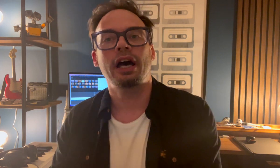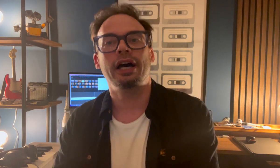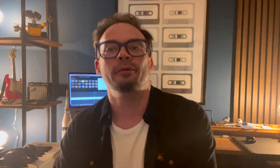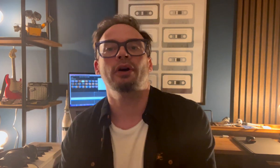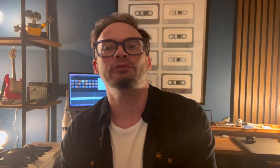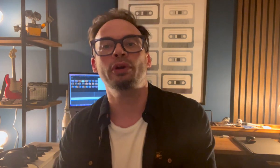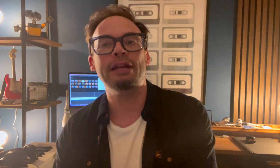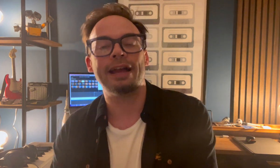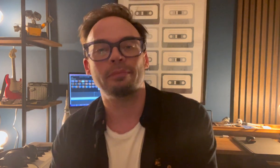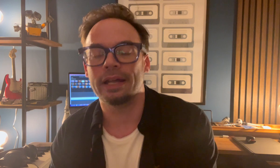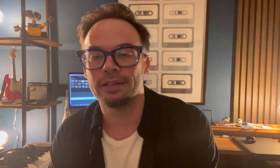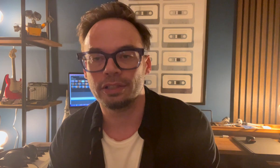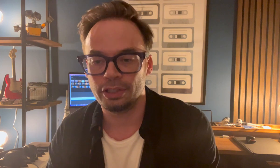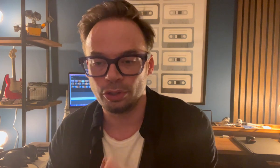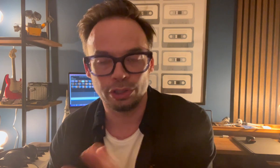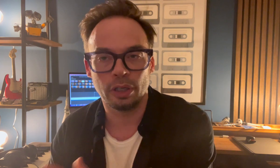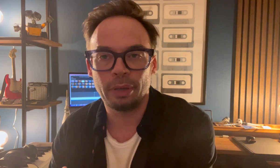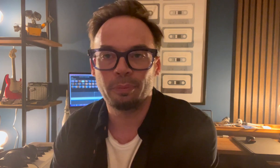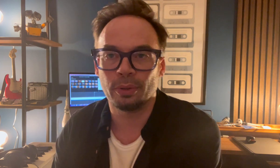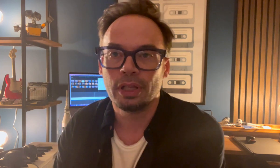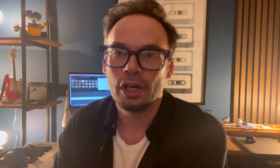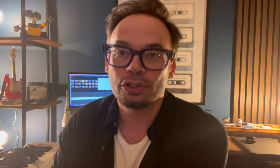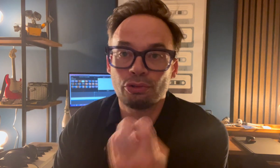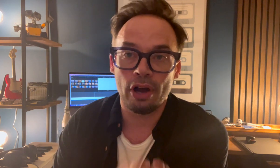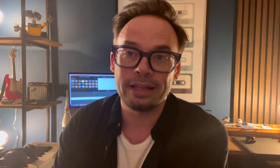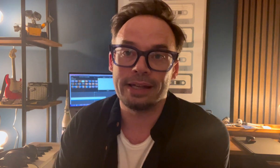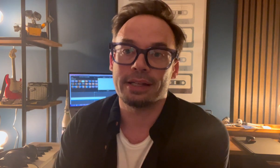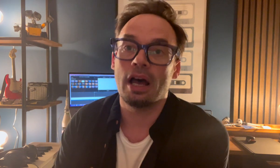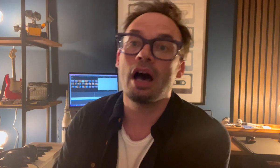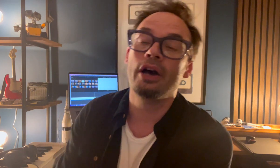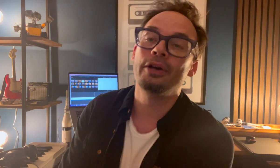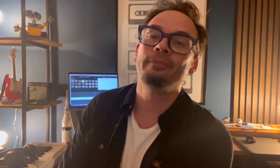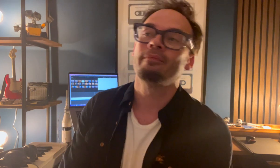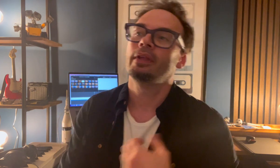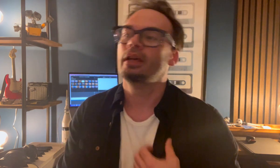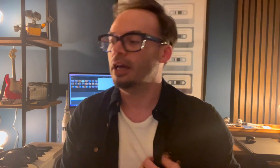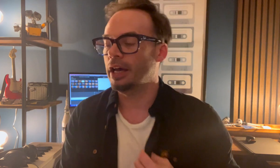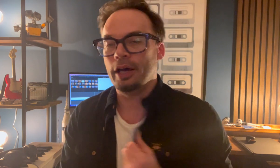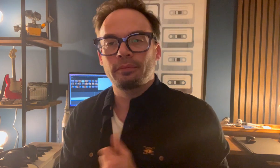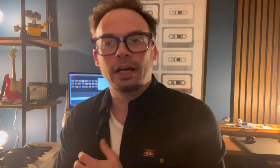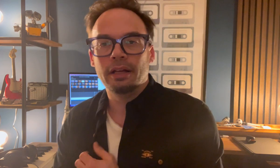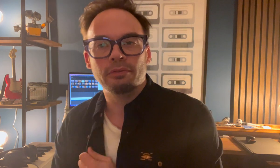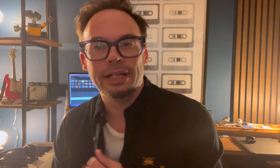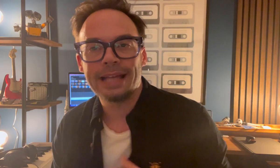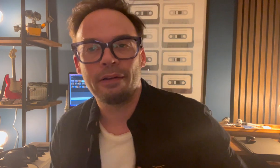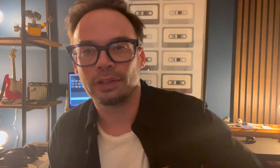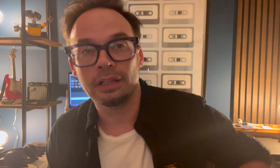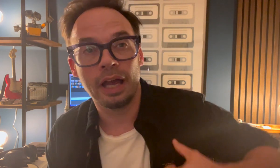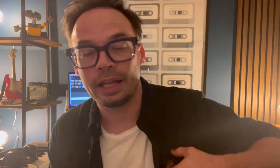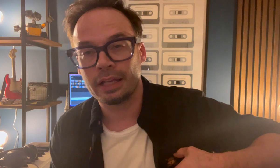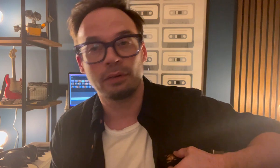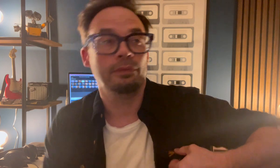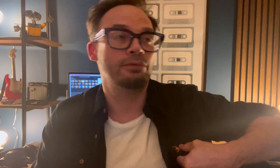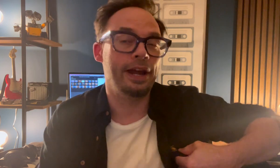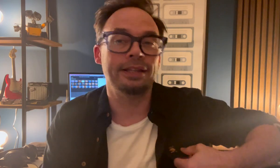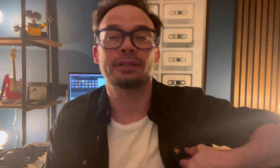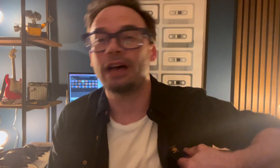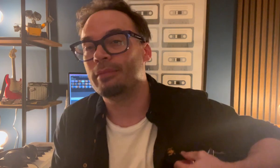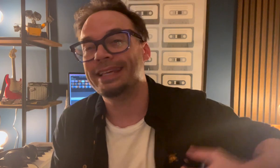I really recommend your young people Try this at home Really carry on the learning Friends, family Get